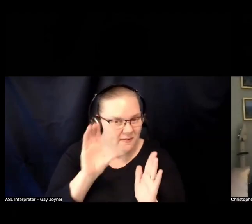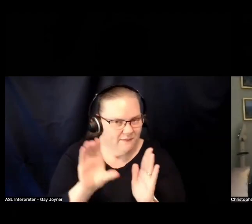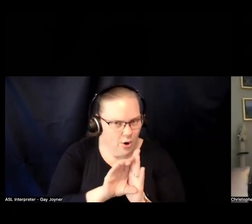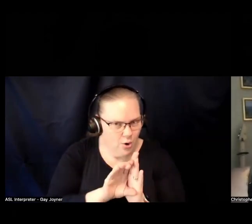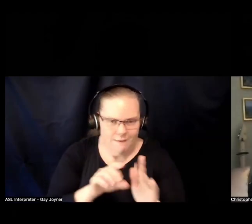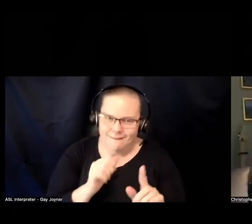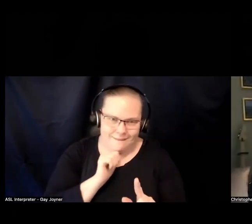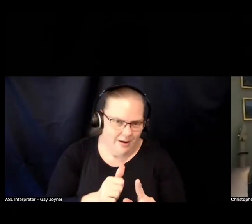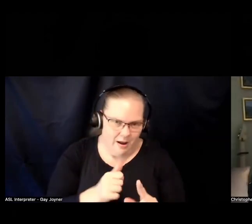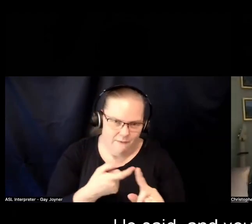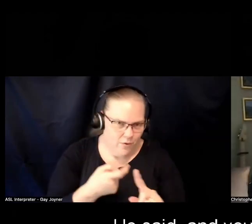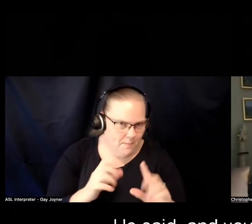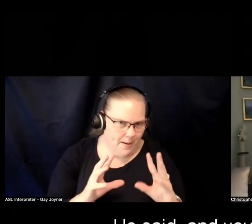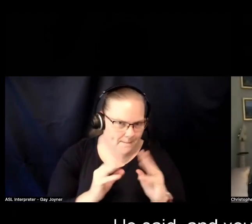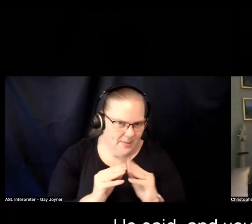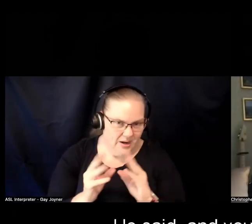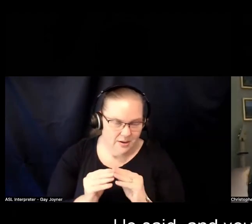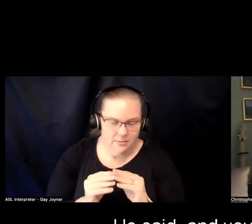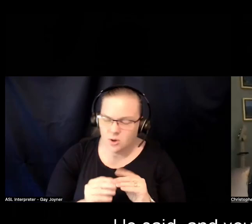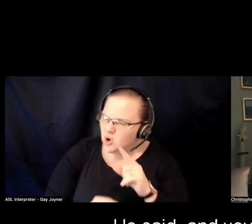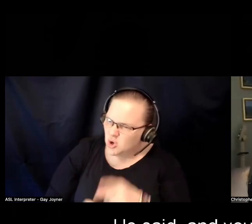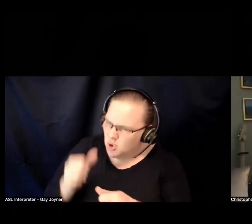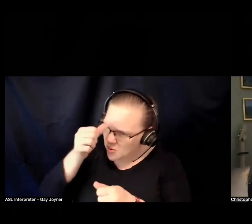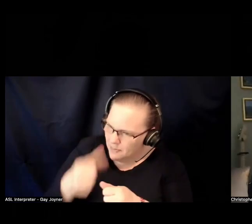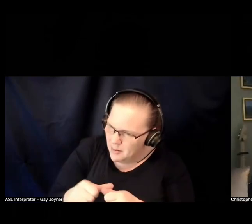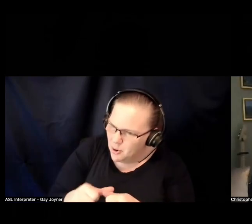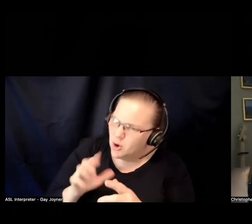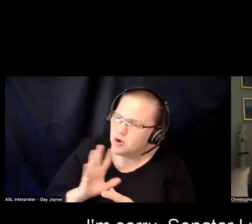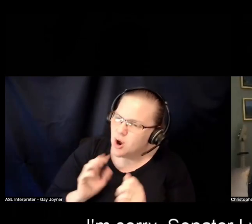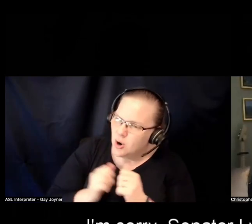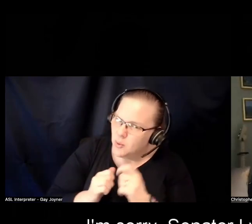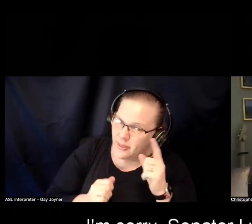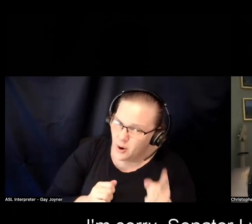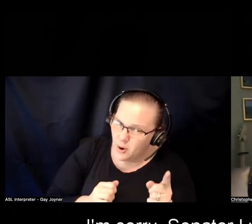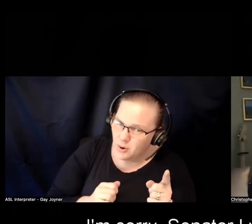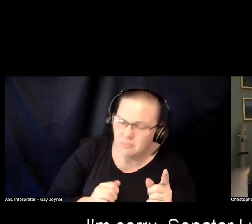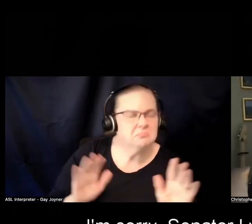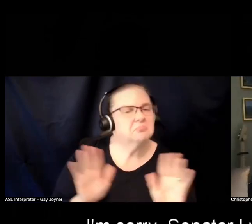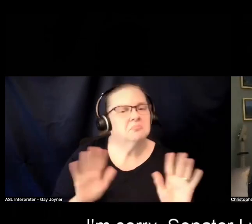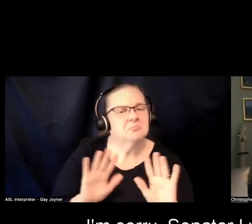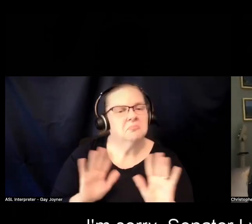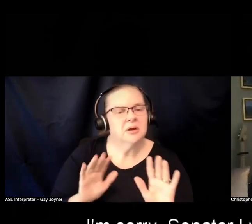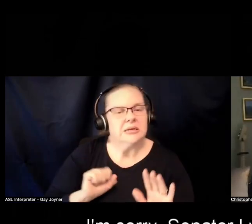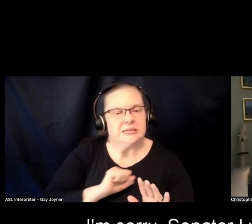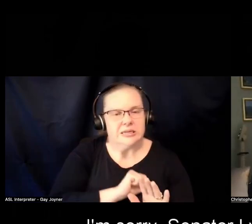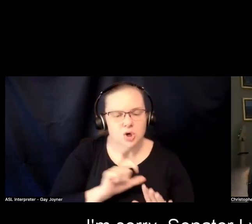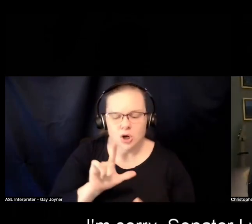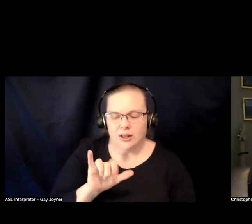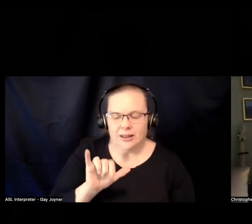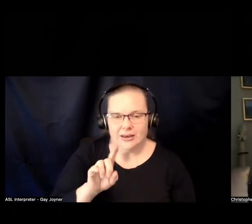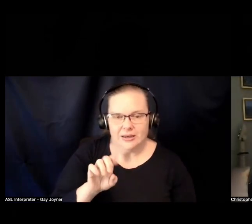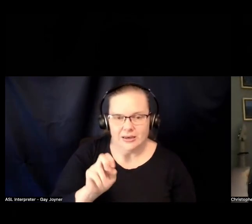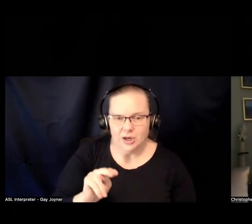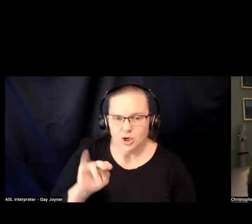club meeting. He said, and you remember talking to Mrs. Rosenberg, I'm sorry, Senator Lyndon Johnson followed